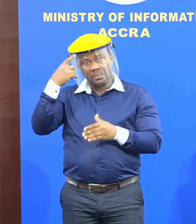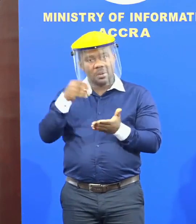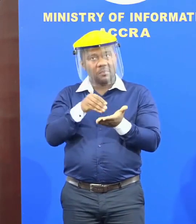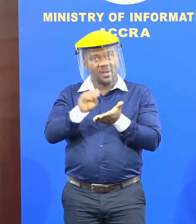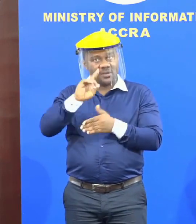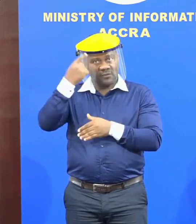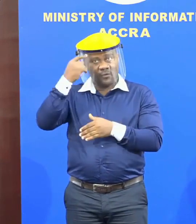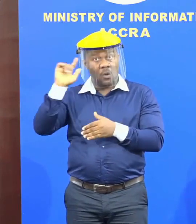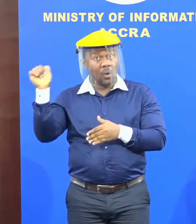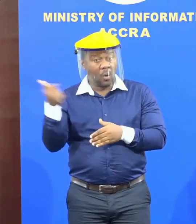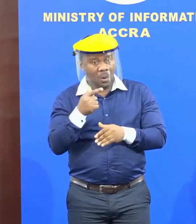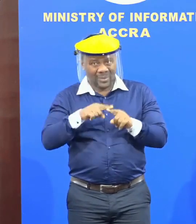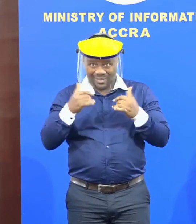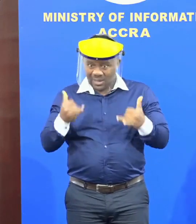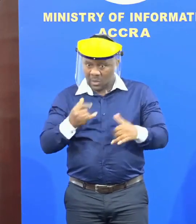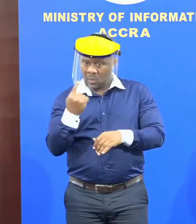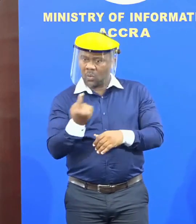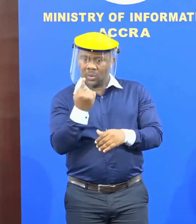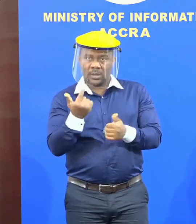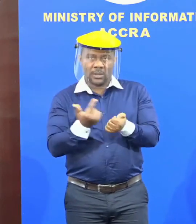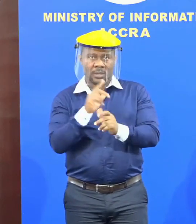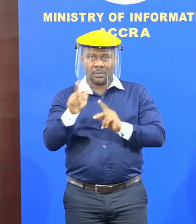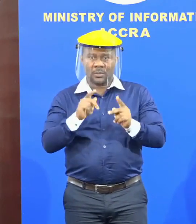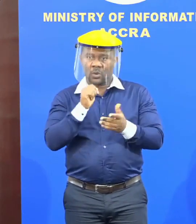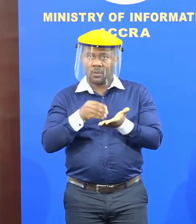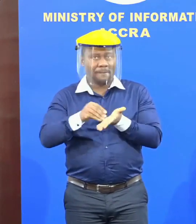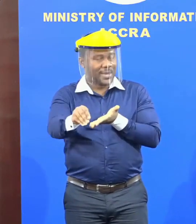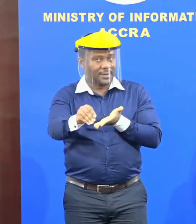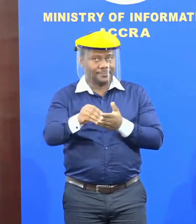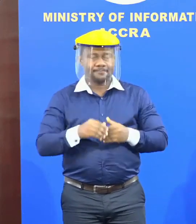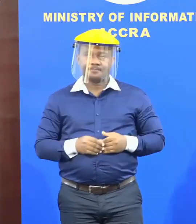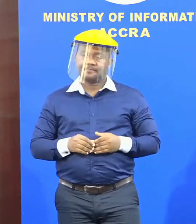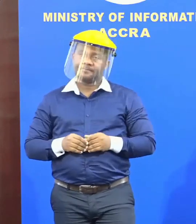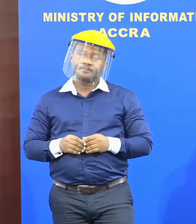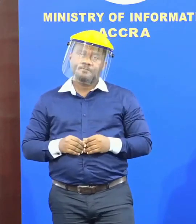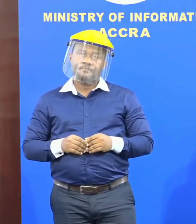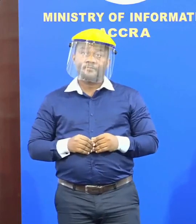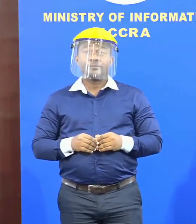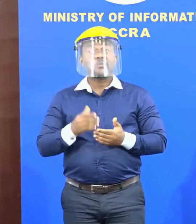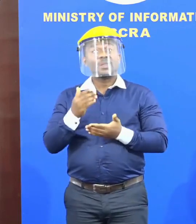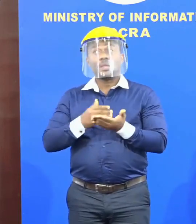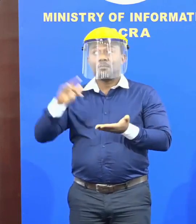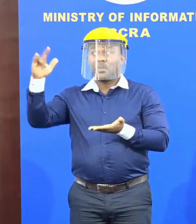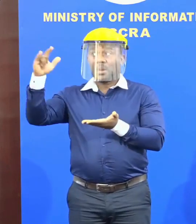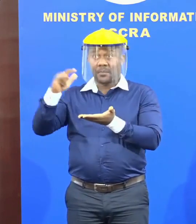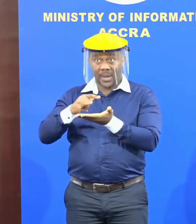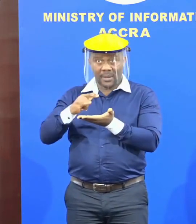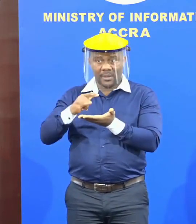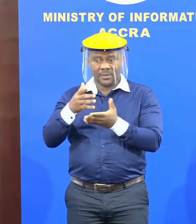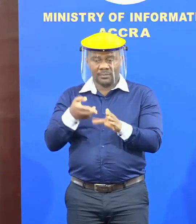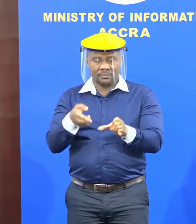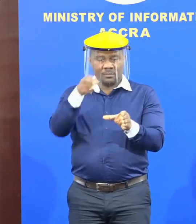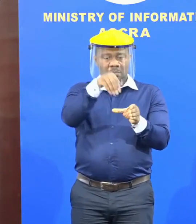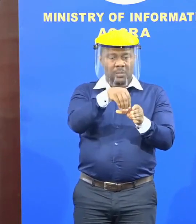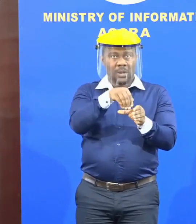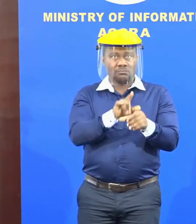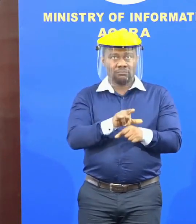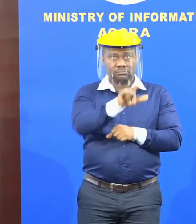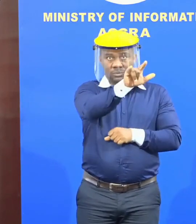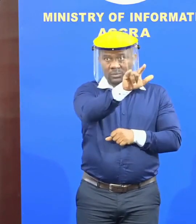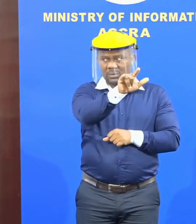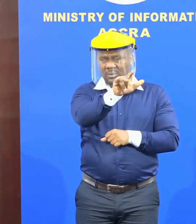do take note and let the world know. Now, for passengers who are transiting and transferring through Accra, they will not be required to take